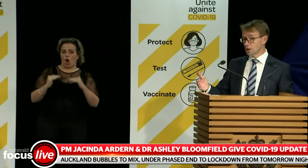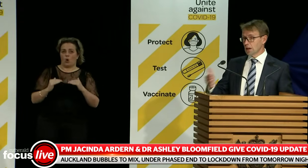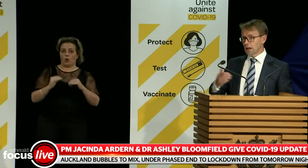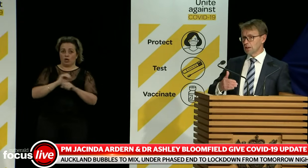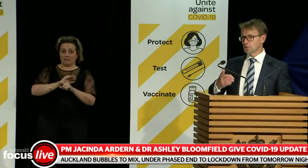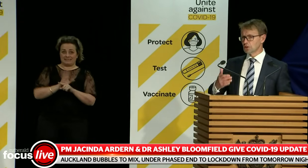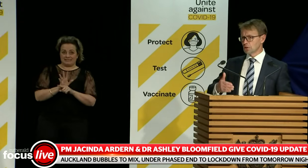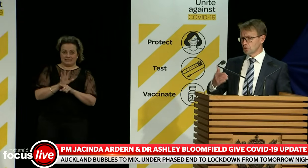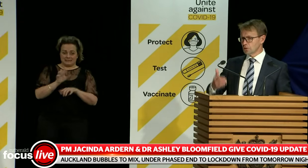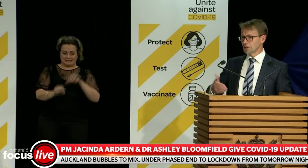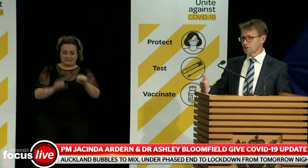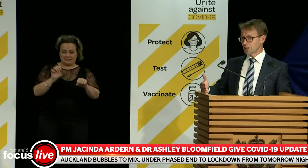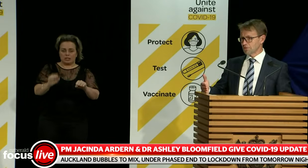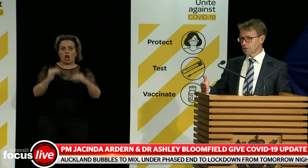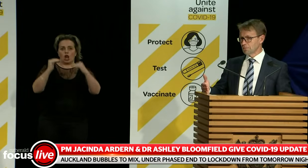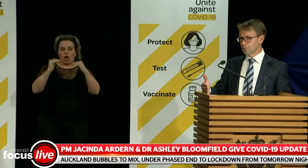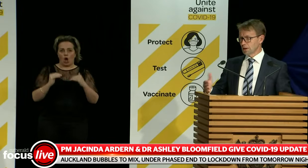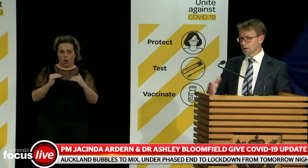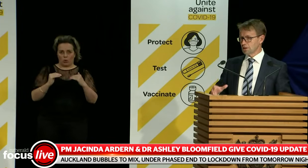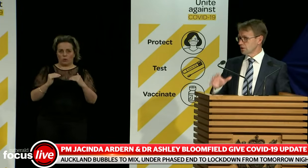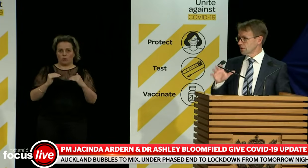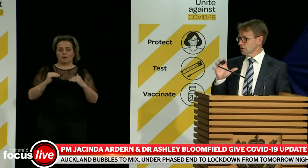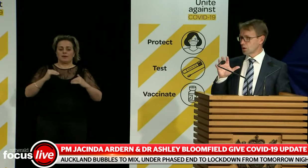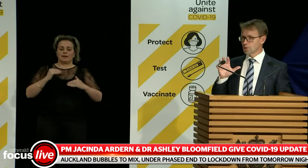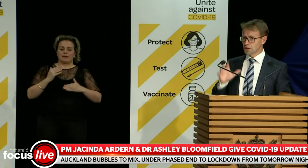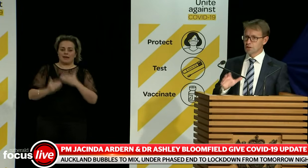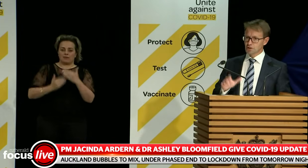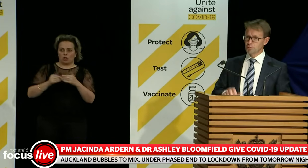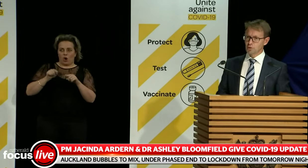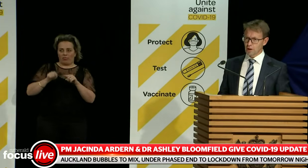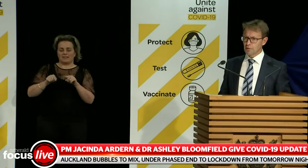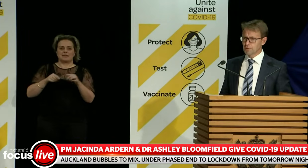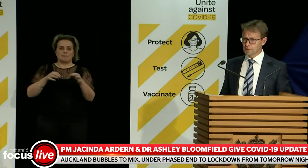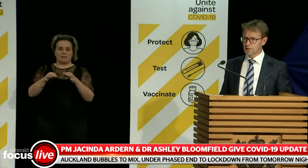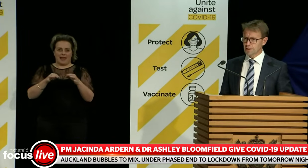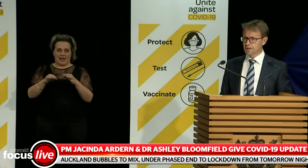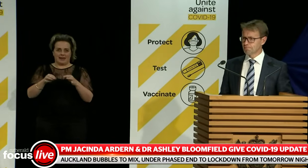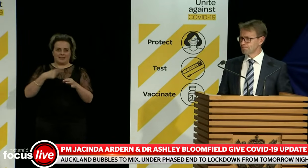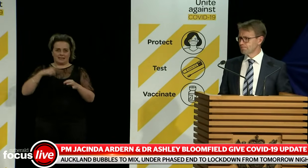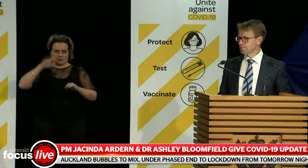it and also doing it safely. And so that's why we continue to put all